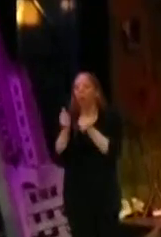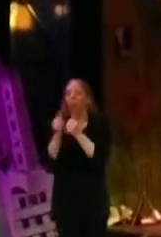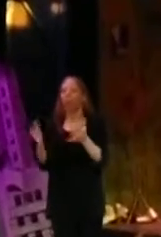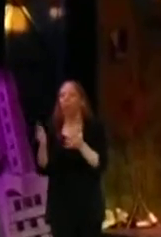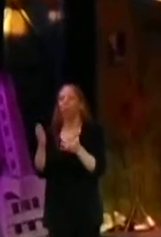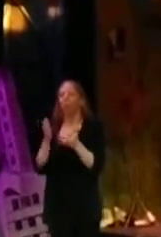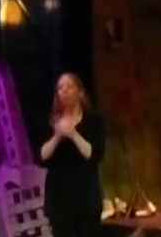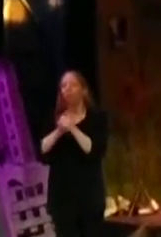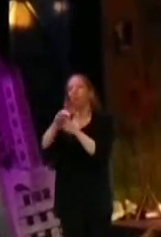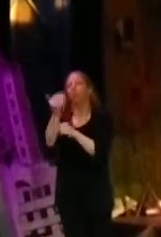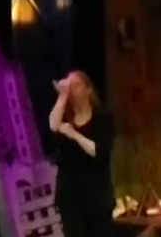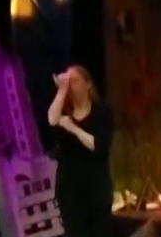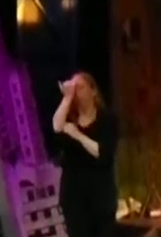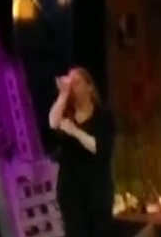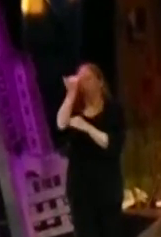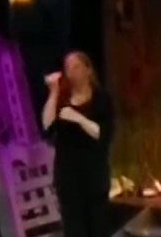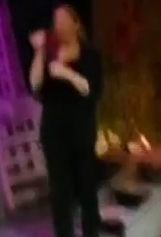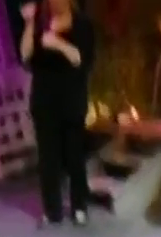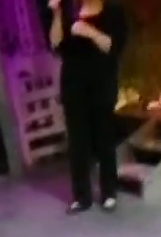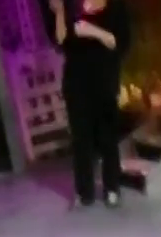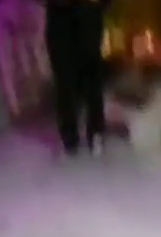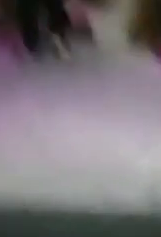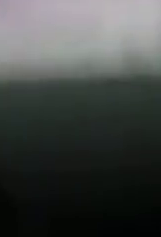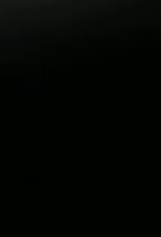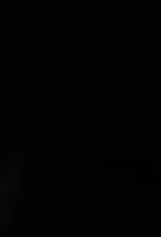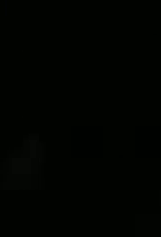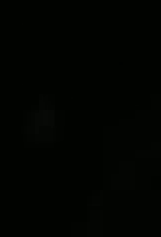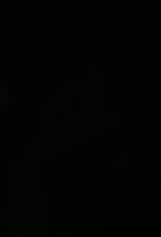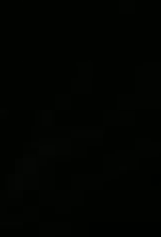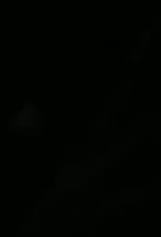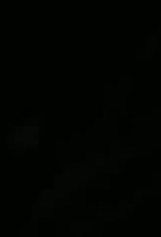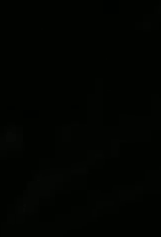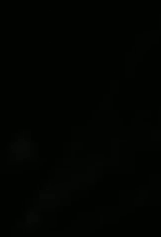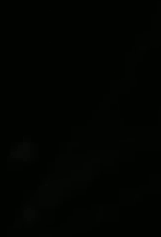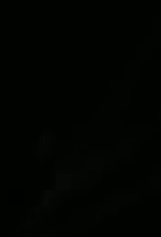based on what we think someone else is without really sitting to listen and find out who